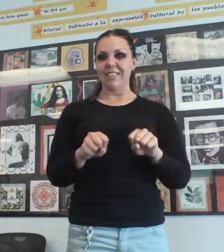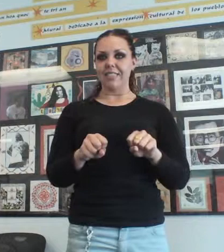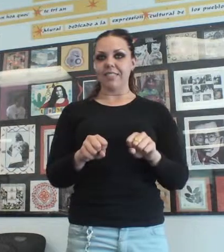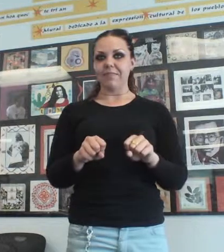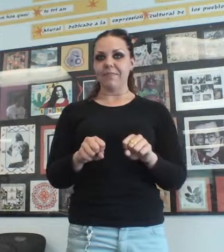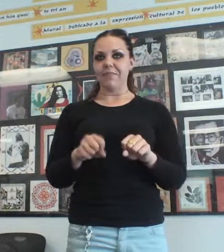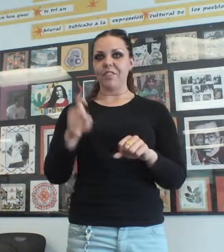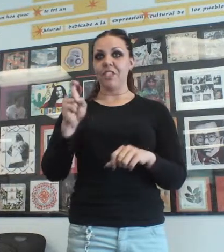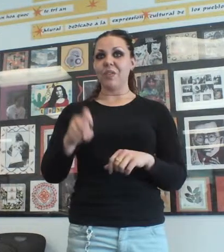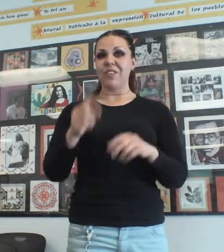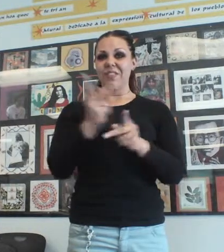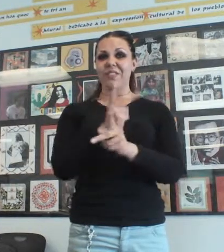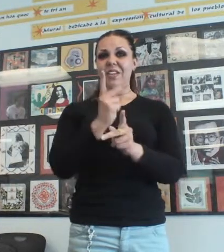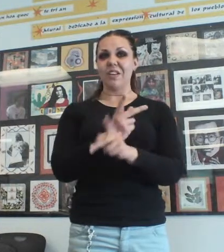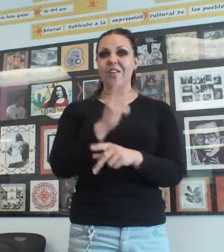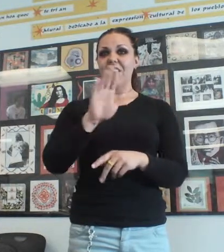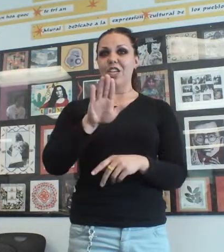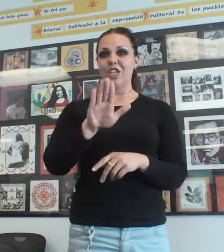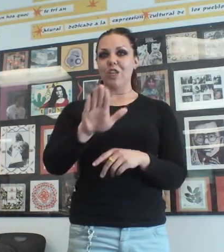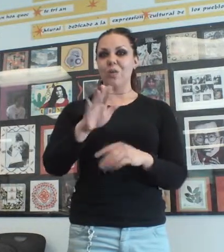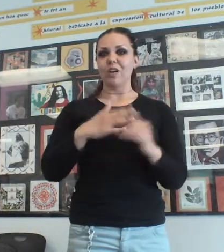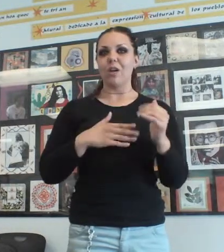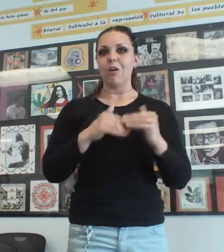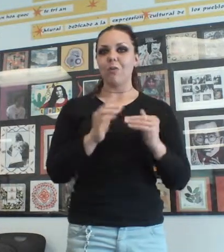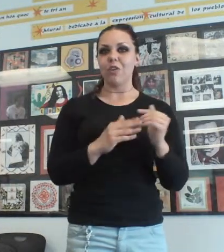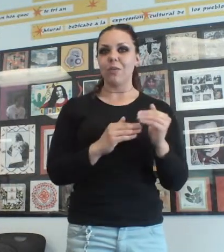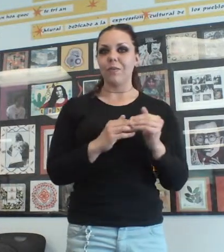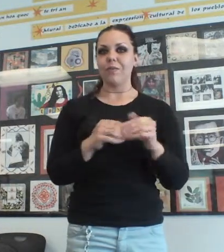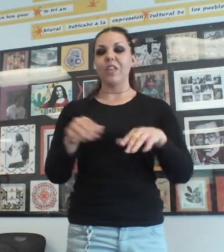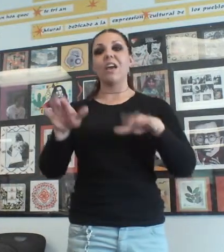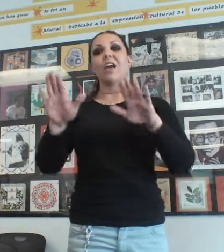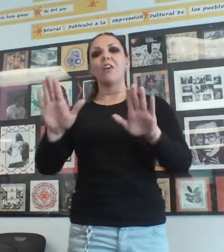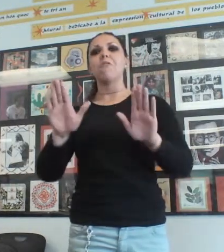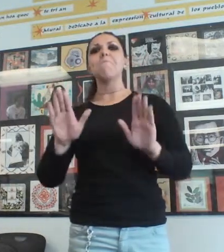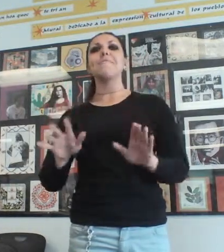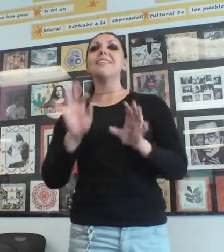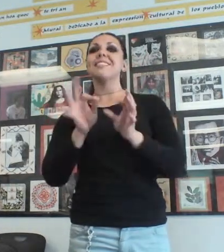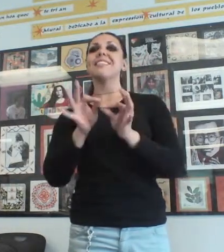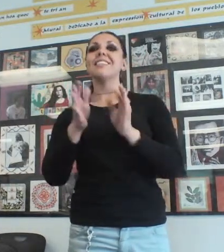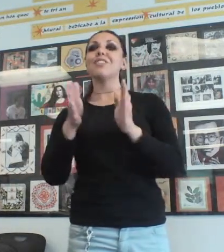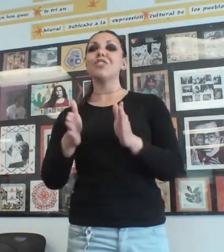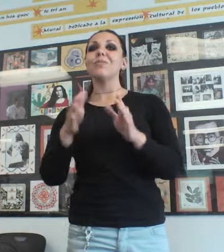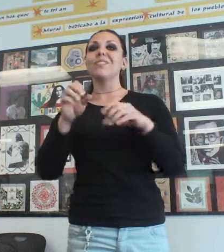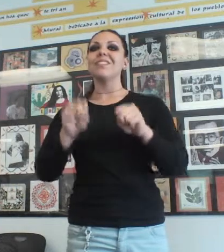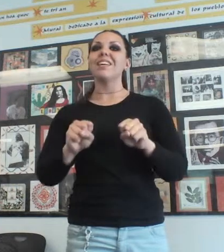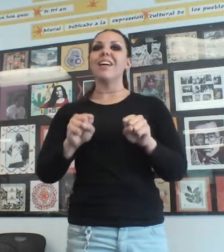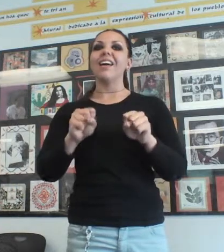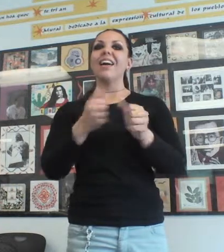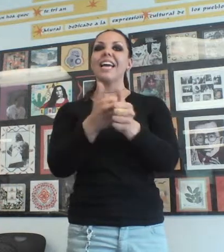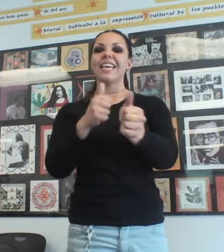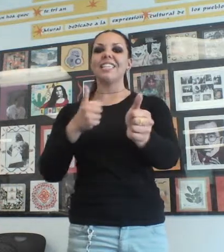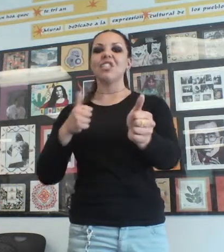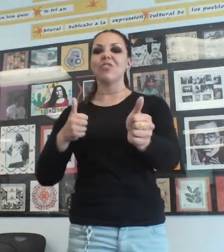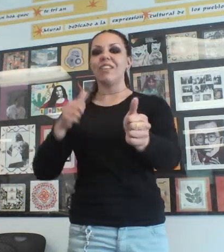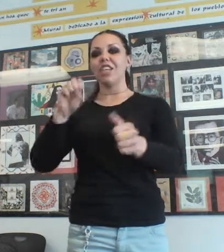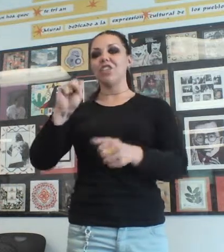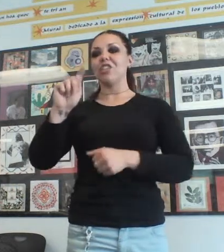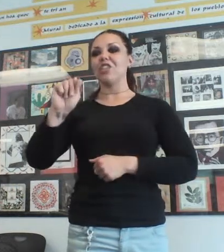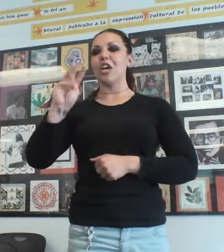Really great skilled interpreters who have been doing it for a long time usually stretch their short-term memory and hold their lag for